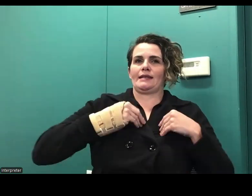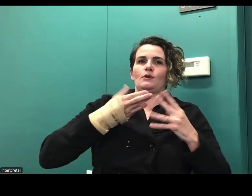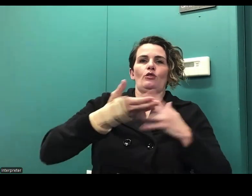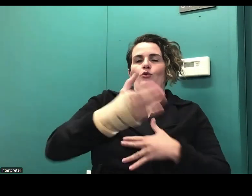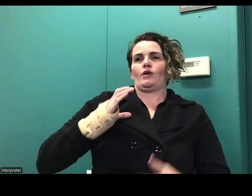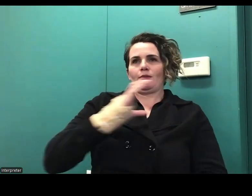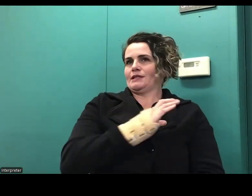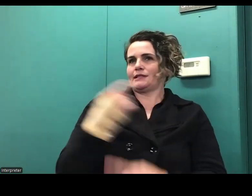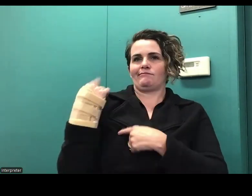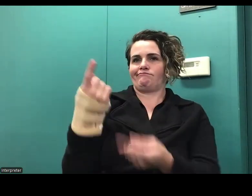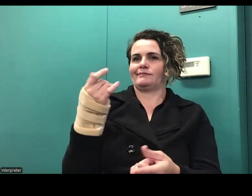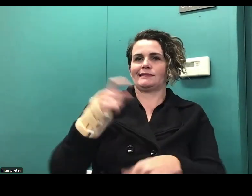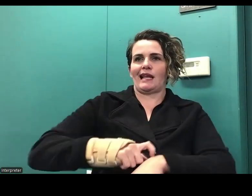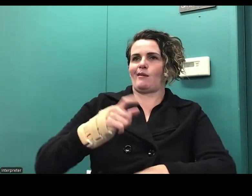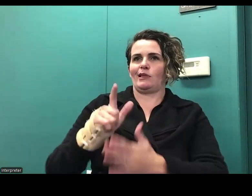pronouns. So